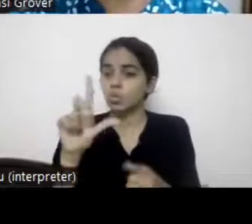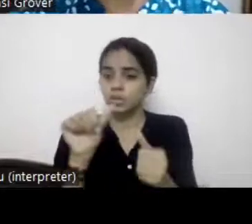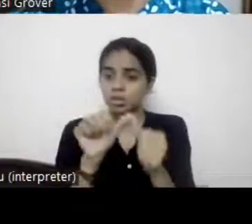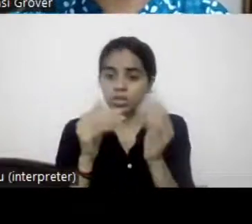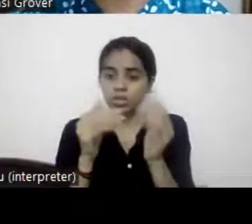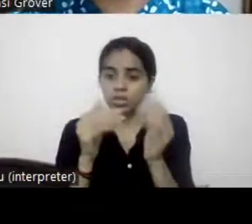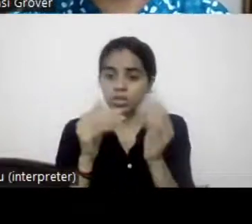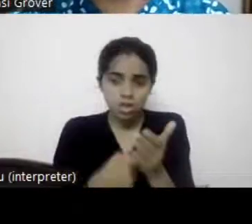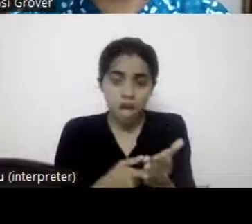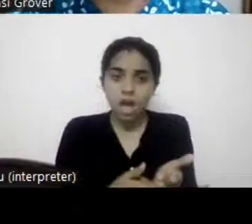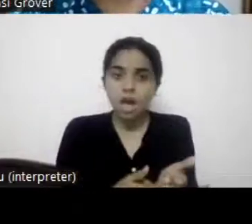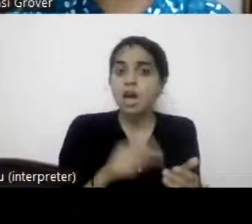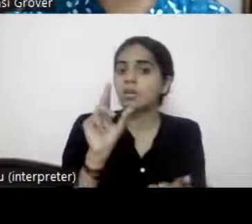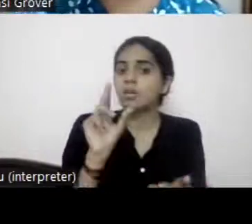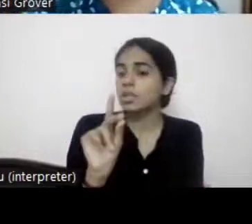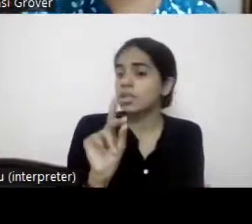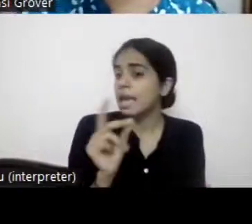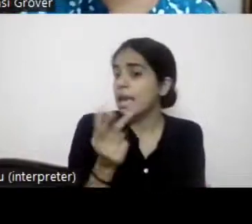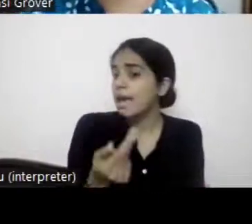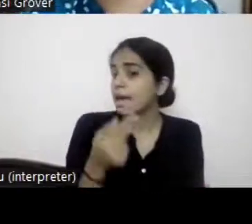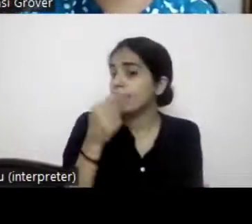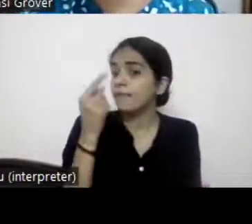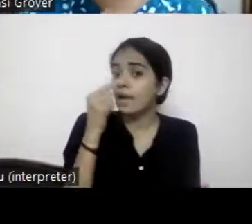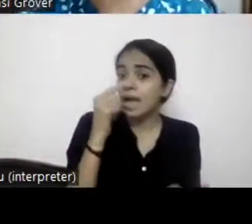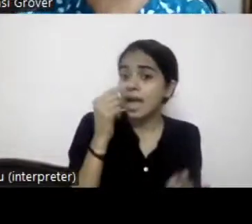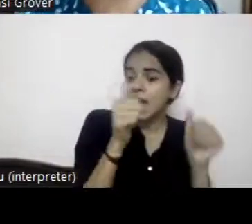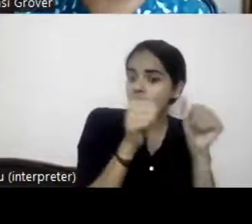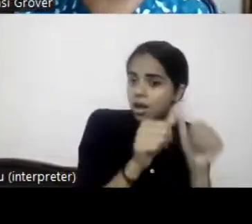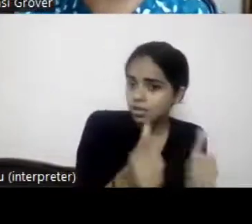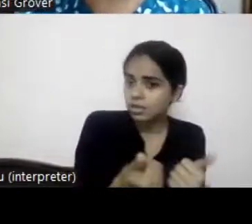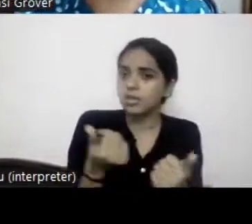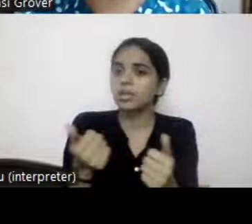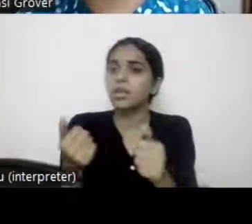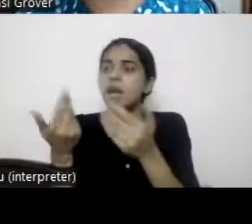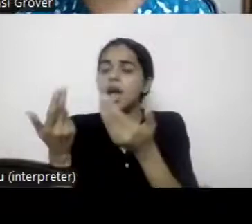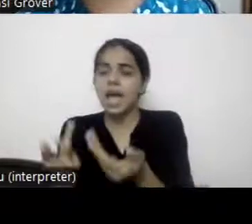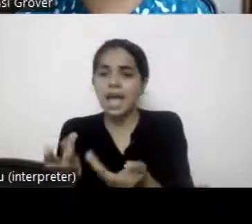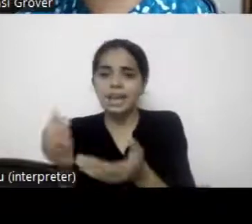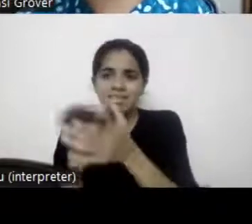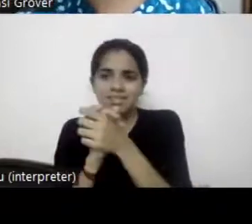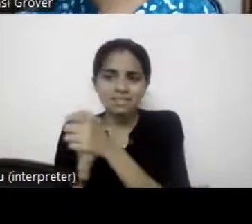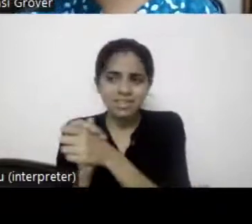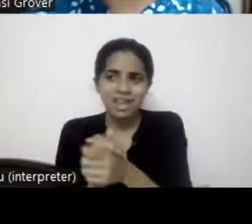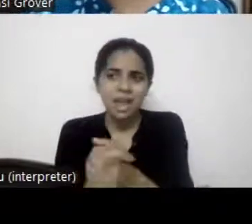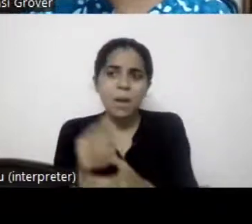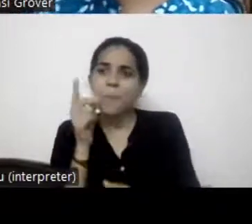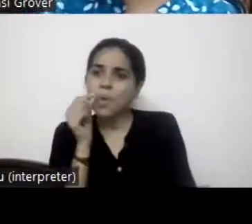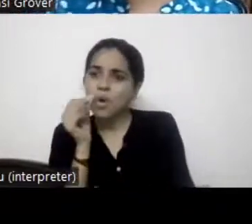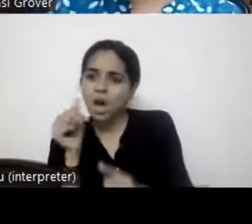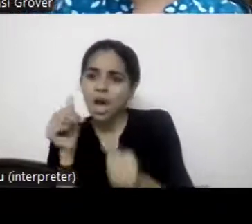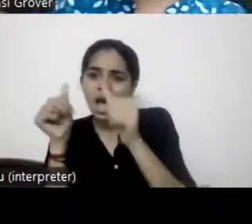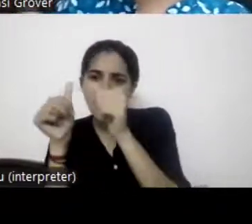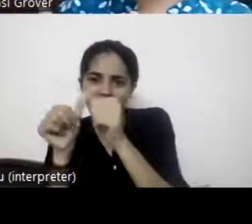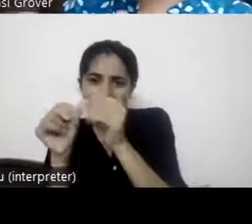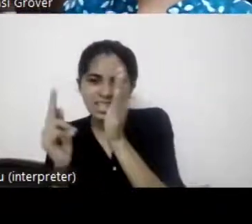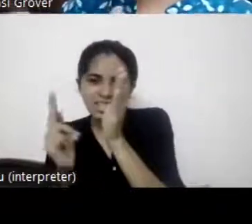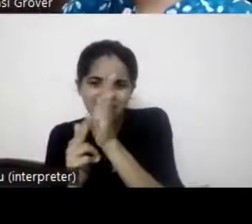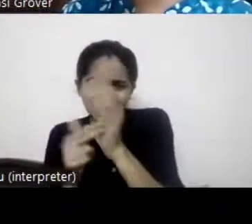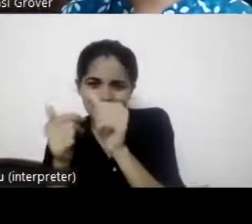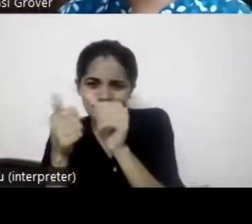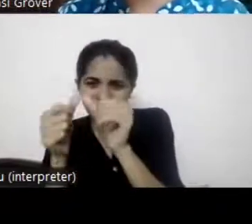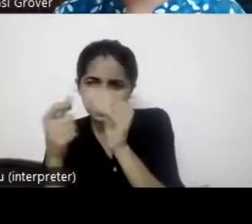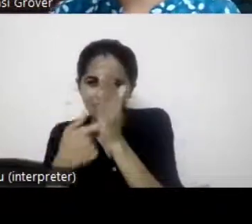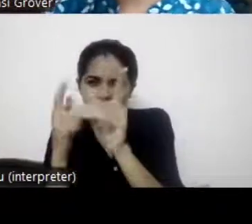Hari, he gives them a friend in Narayan. Narayan is their blind friend who is